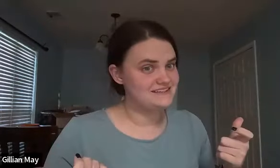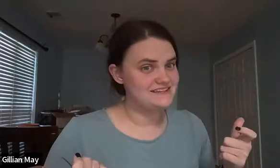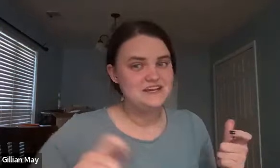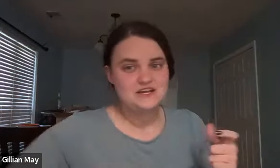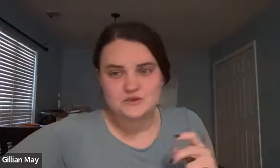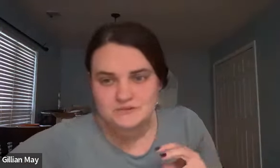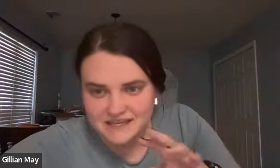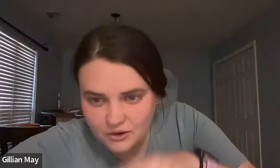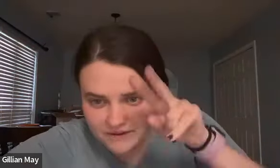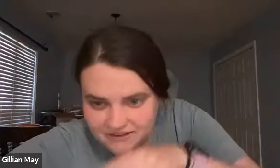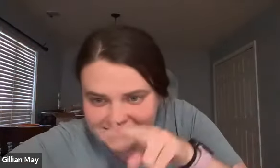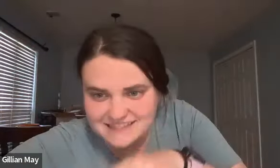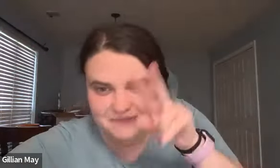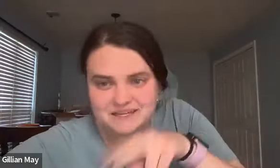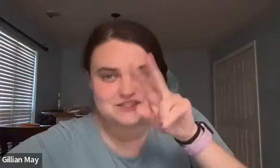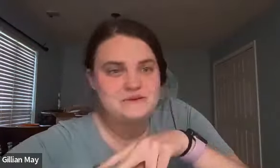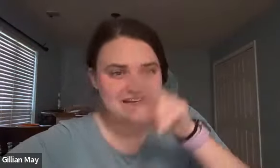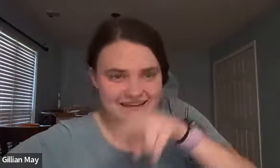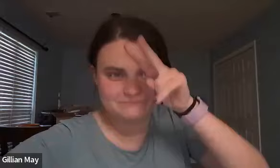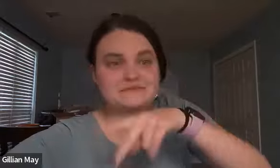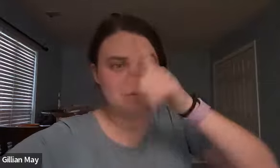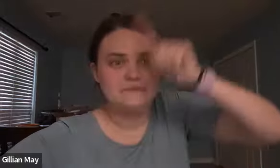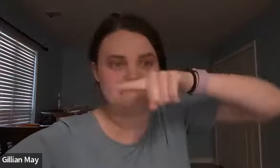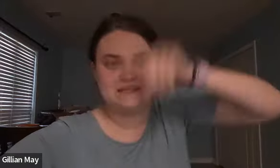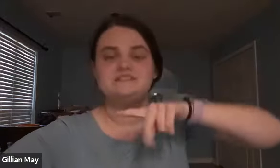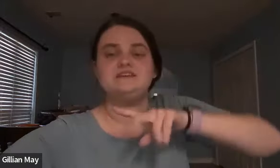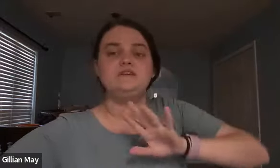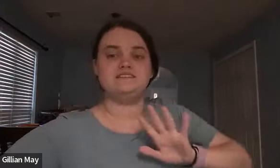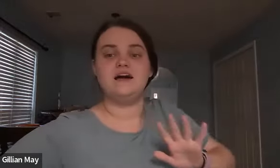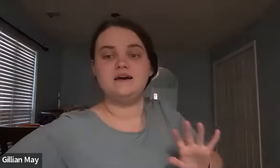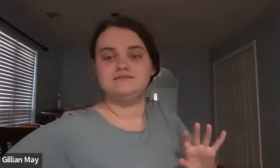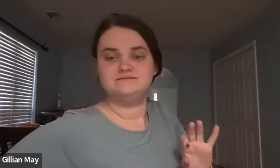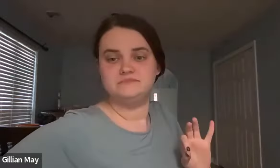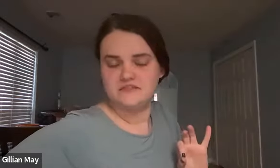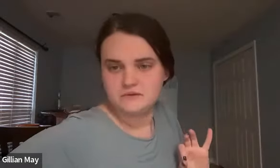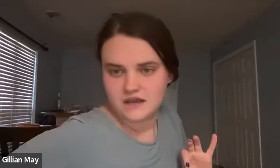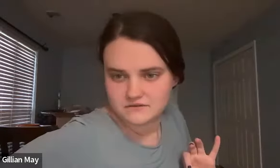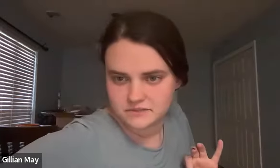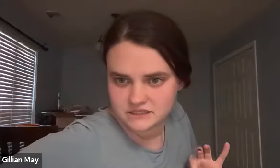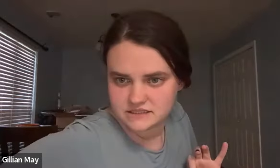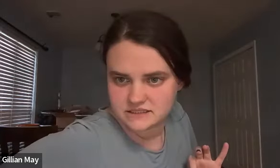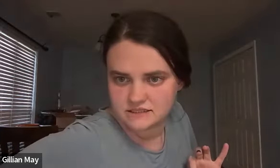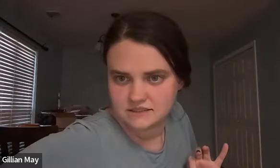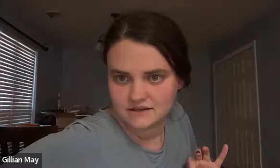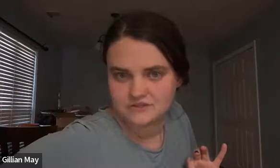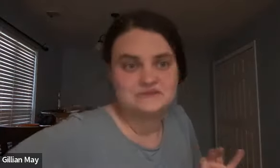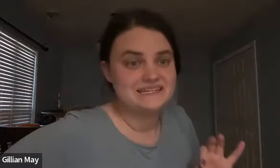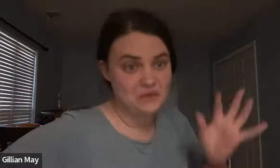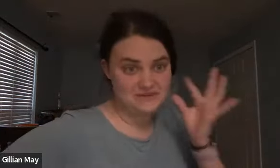this. So I was like, oh my goodness, like I'm getting so many like little pips, and I was like, oh, that's a lot. But I think we got everybody's. So yes, so that was